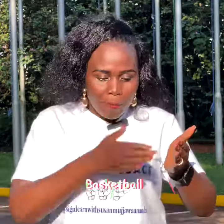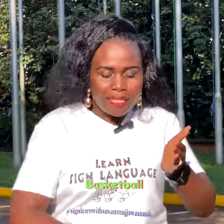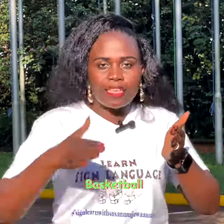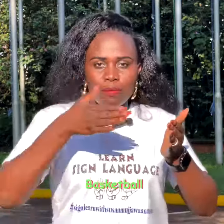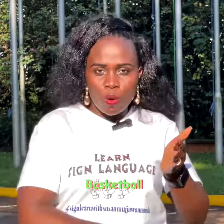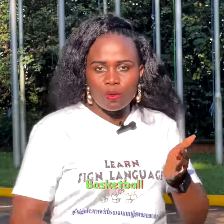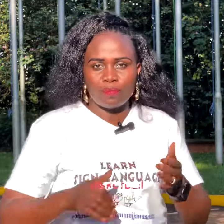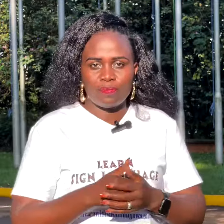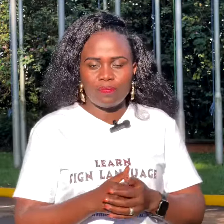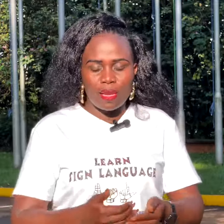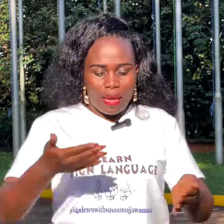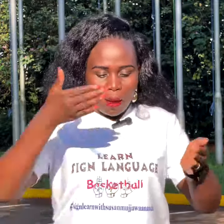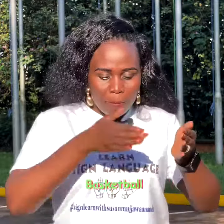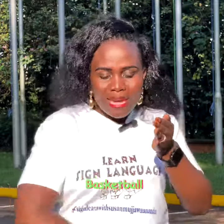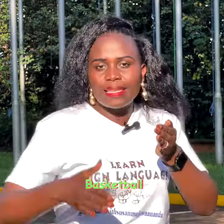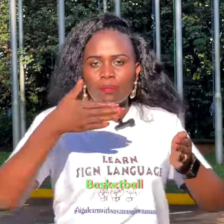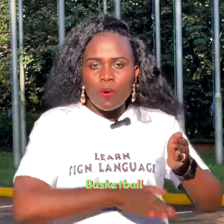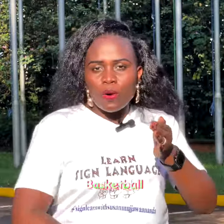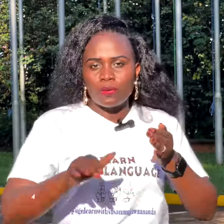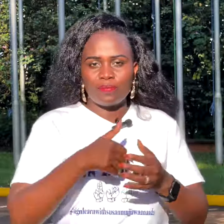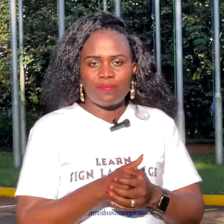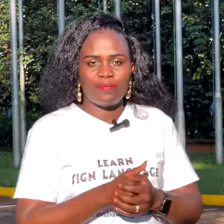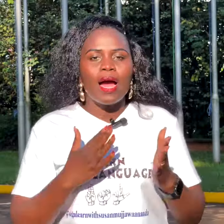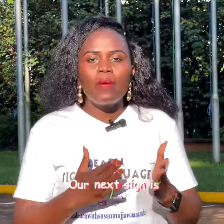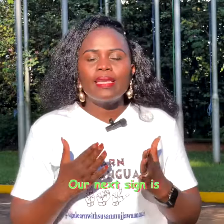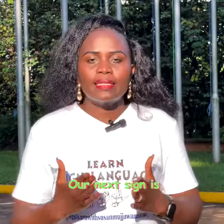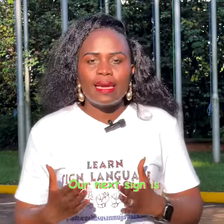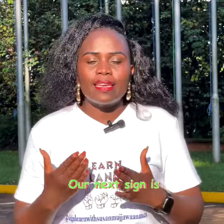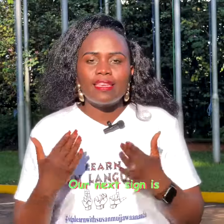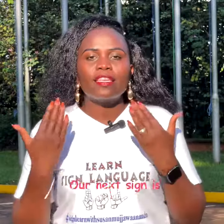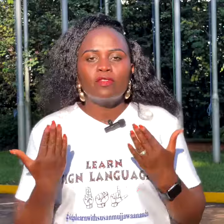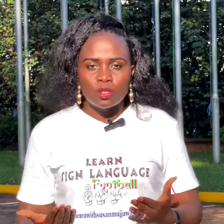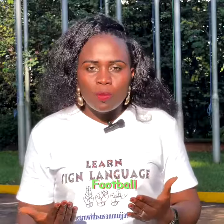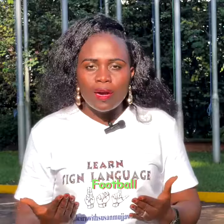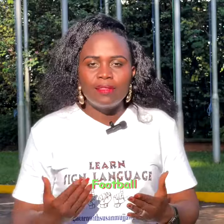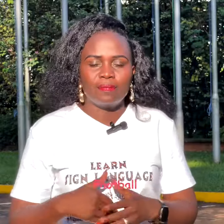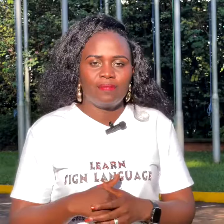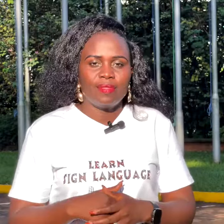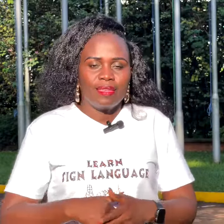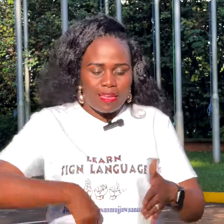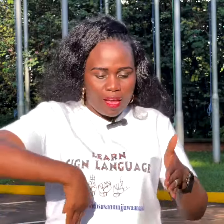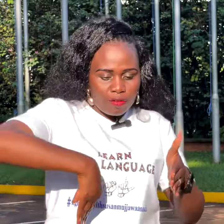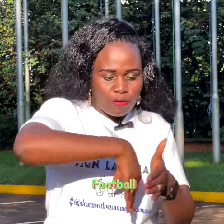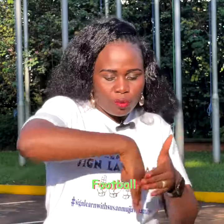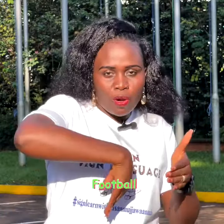Basketball. Basketball. Our next sign is football. Football.